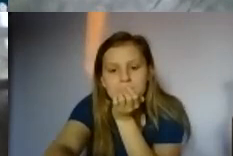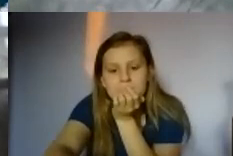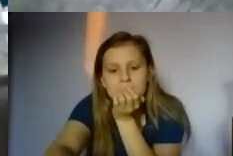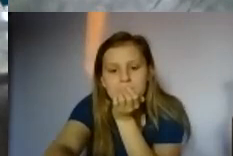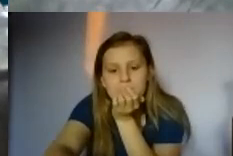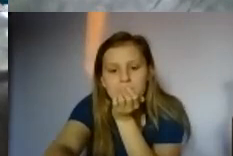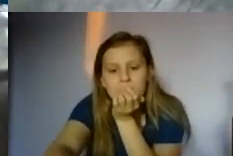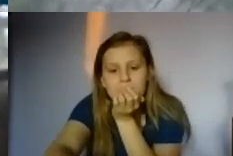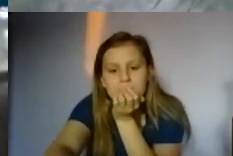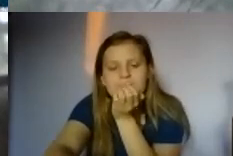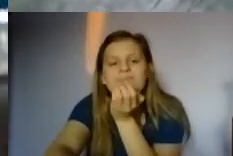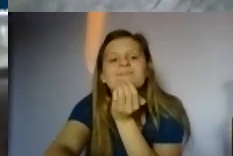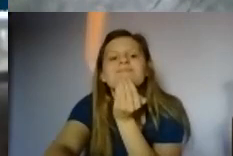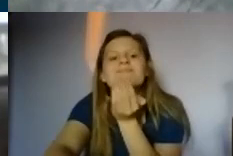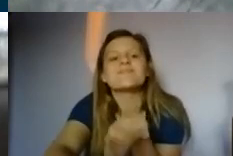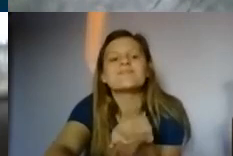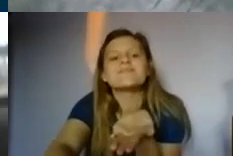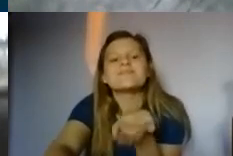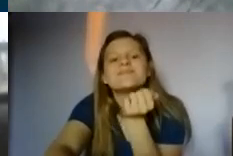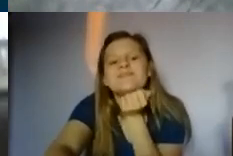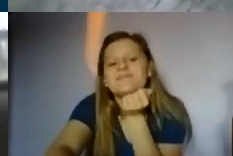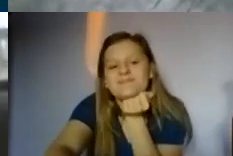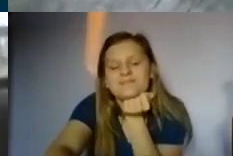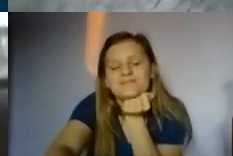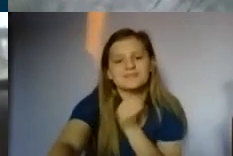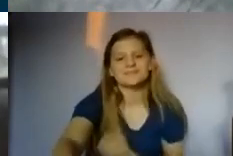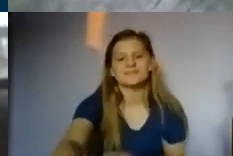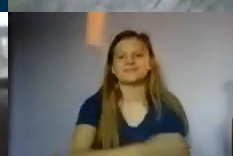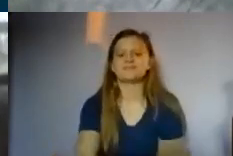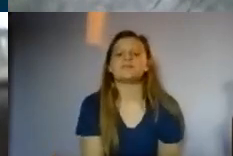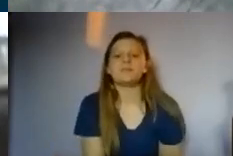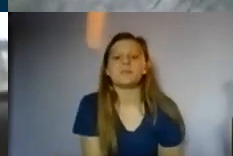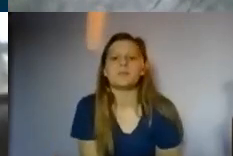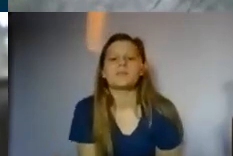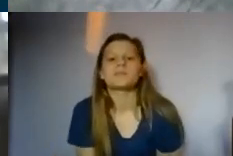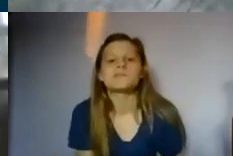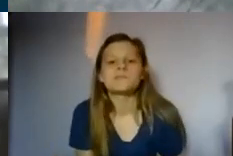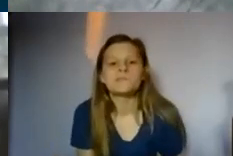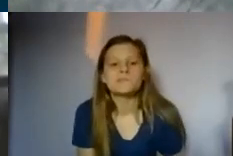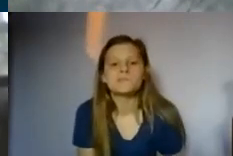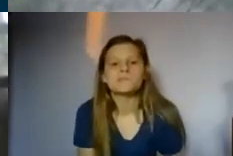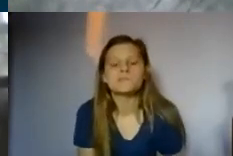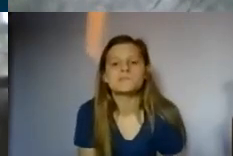Ask your parents to order you a book from Amazon. I'm sure they would love that. I'm sure they would.